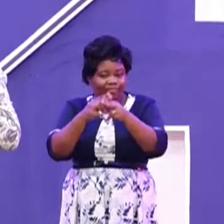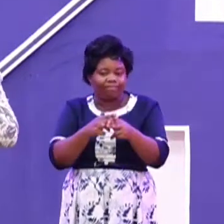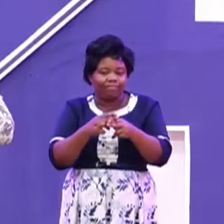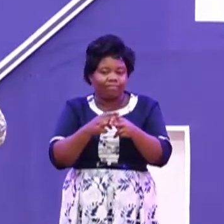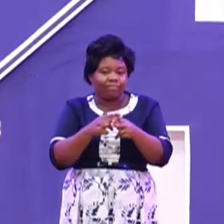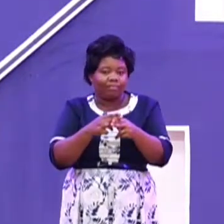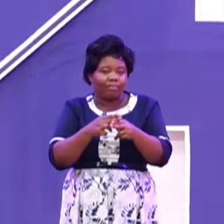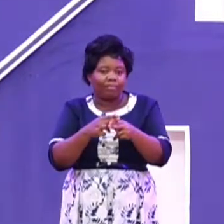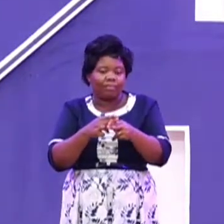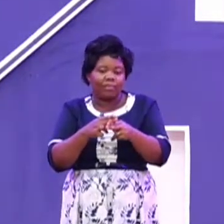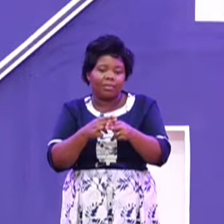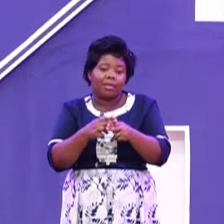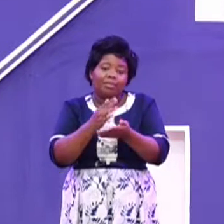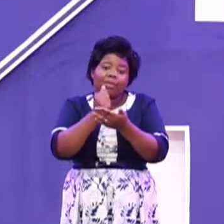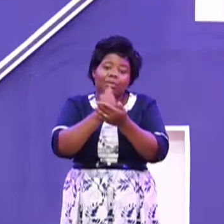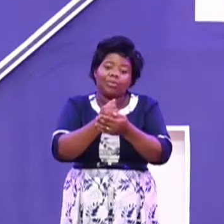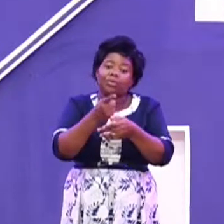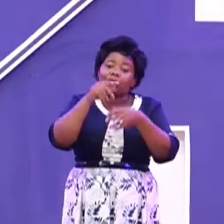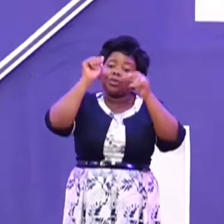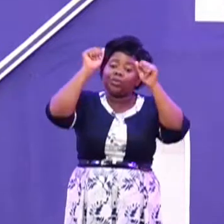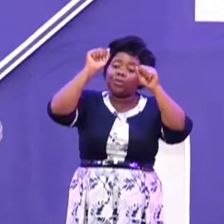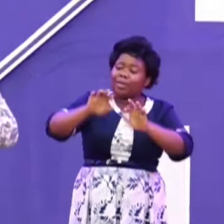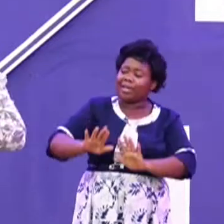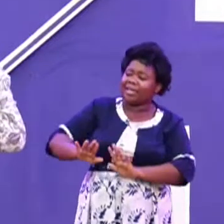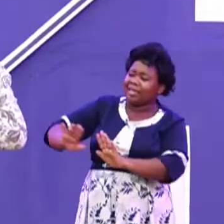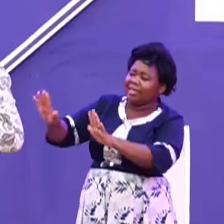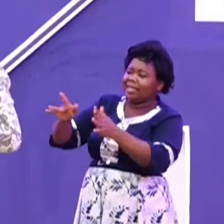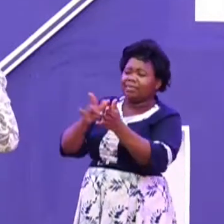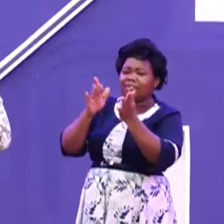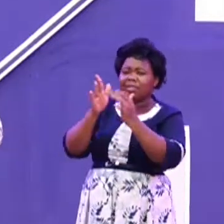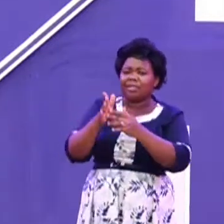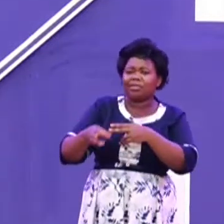You may leave Jesus on the way as you rush to church.